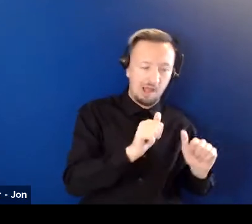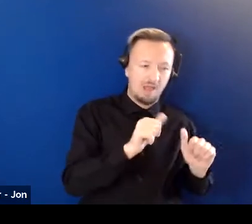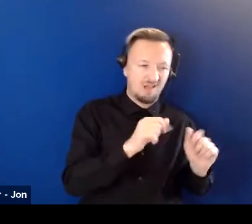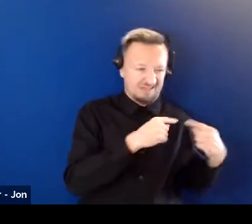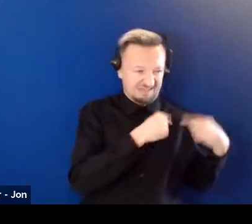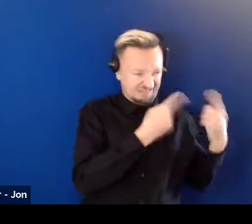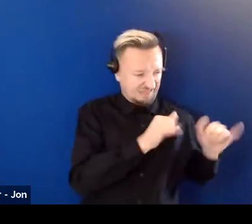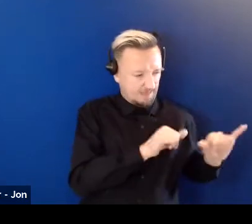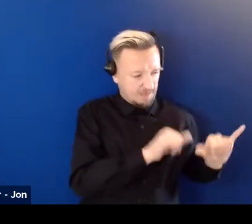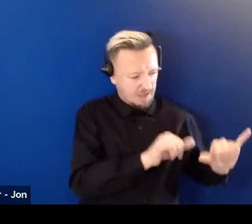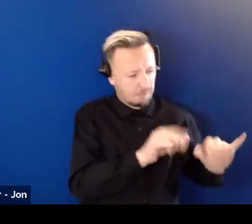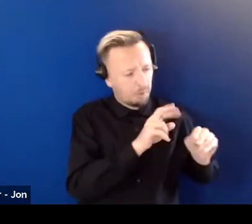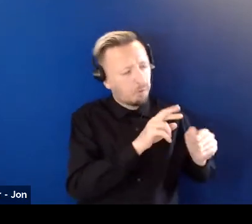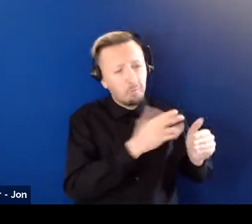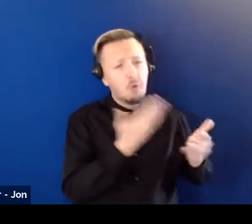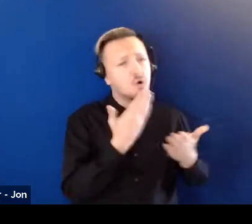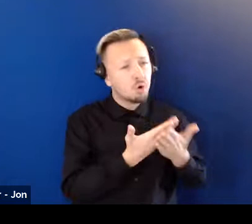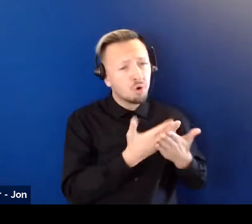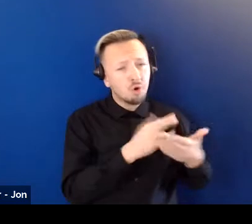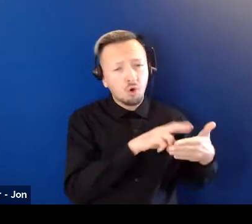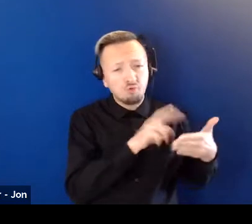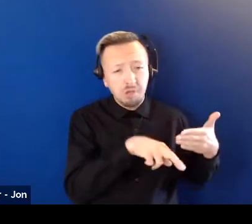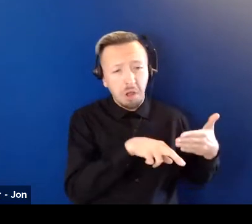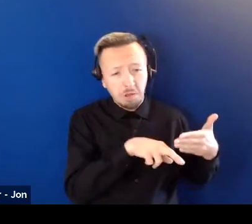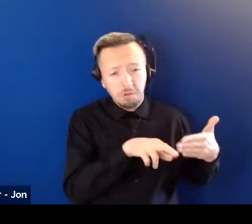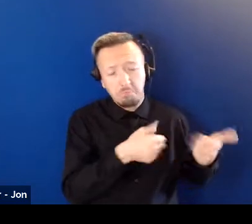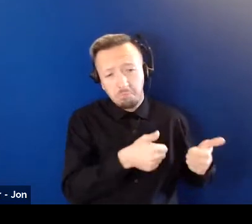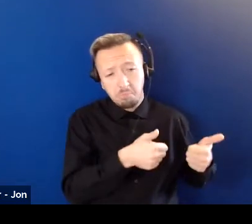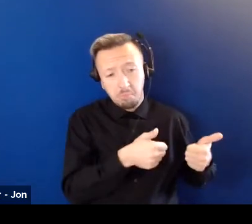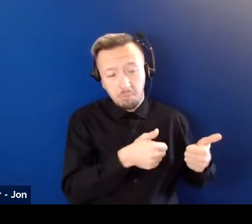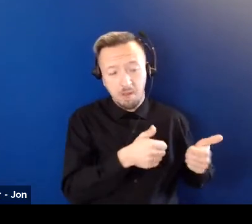are, here's our results. And how does that compare to a